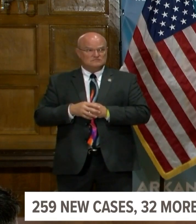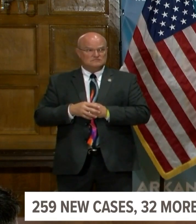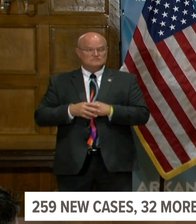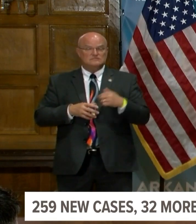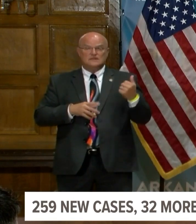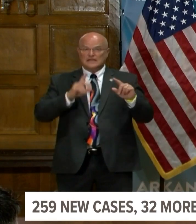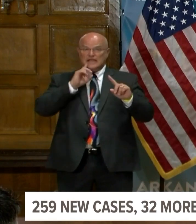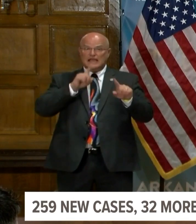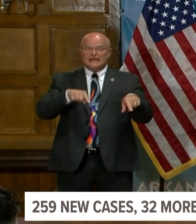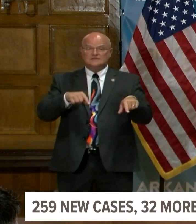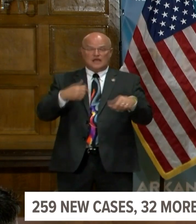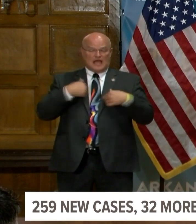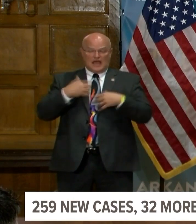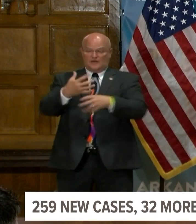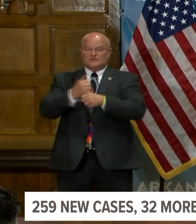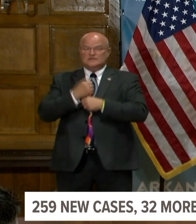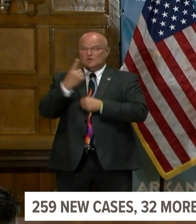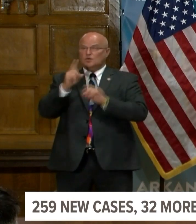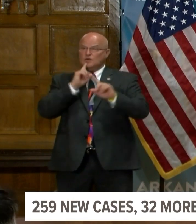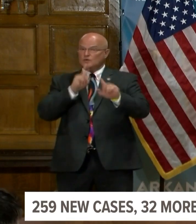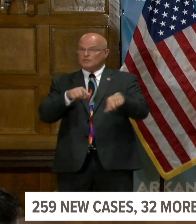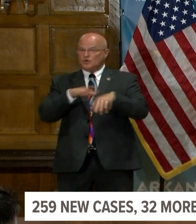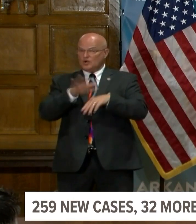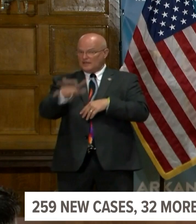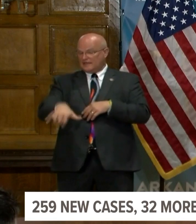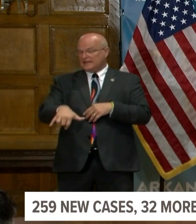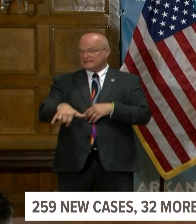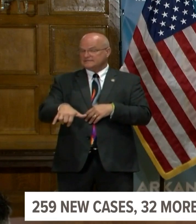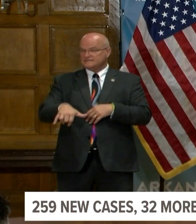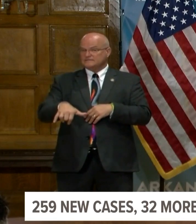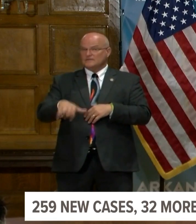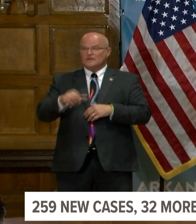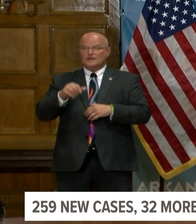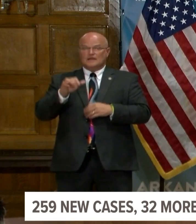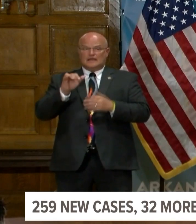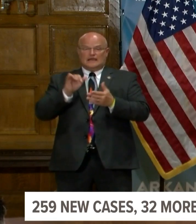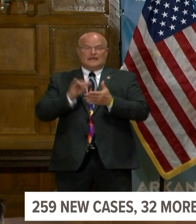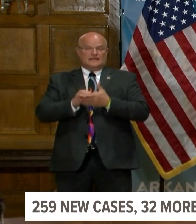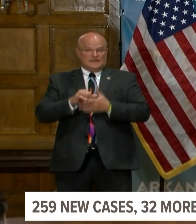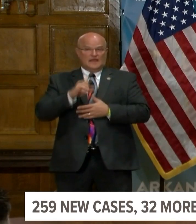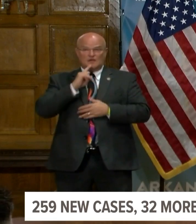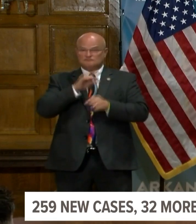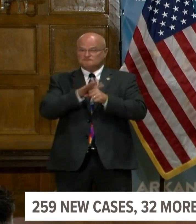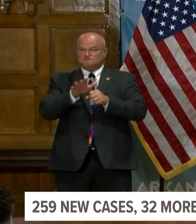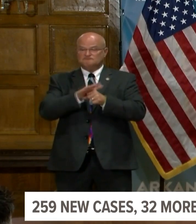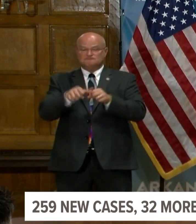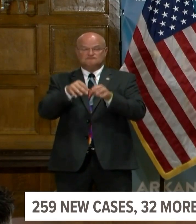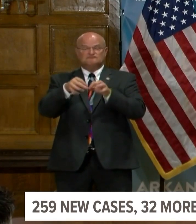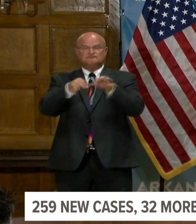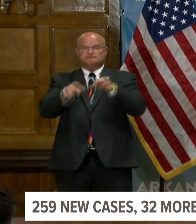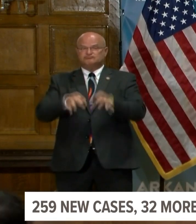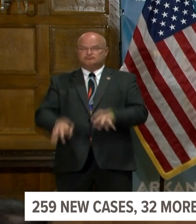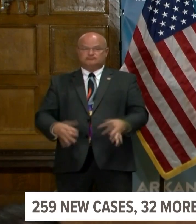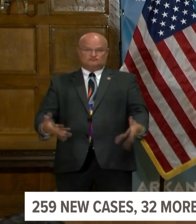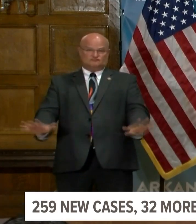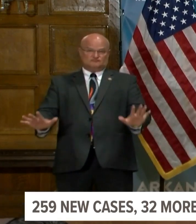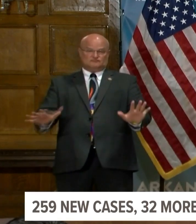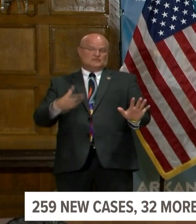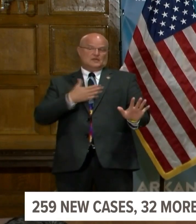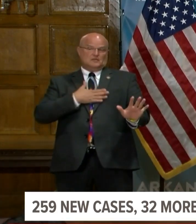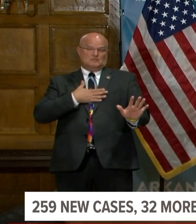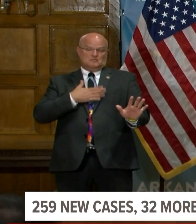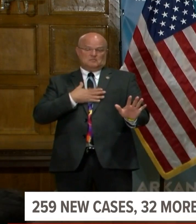And the answer is I've received one report on that, which was sufficient detailed from